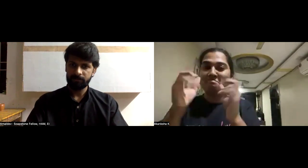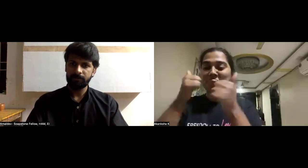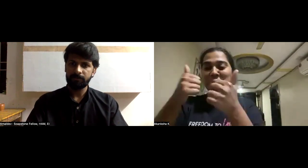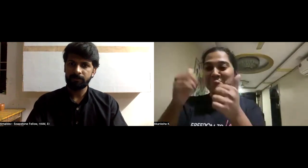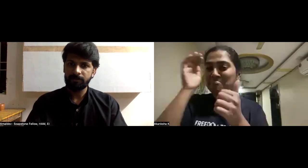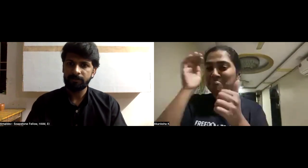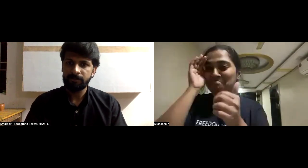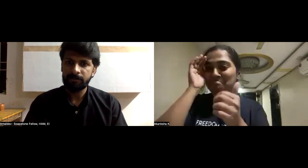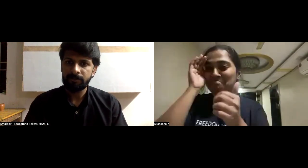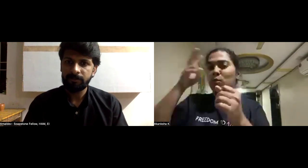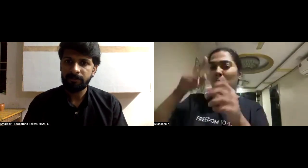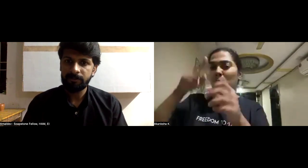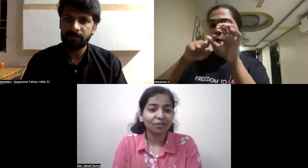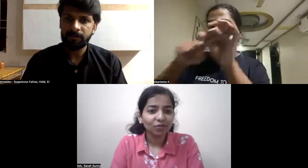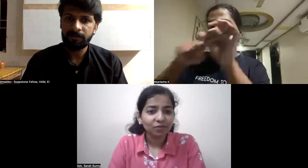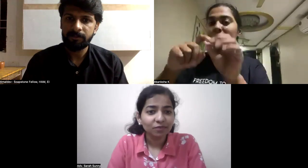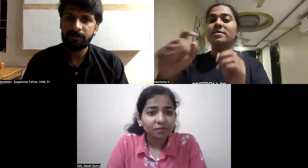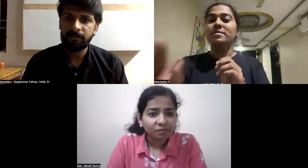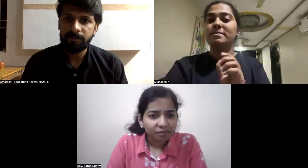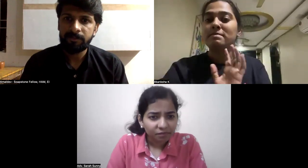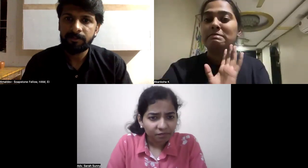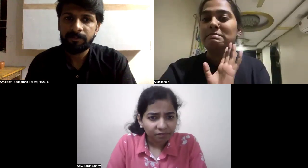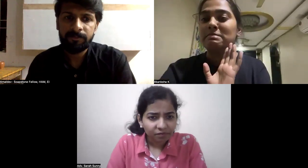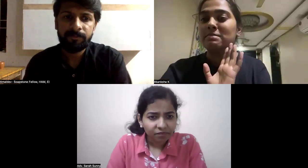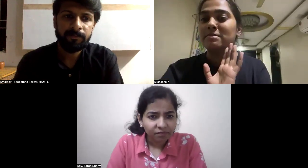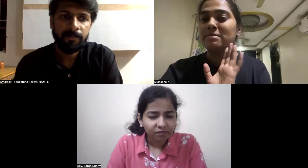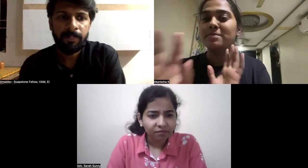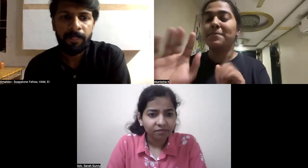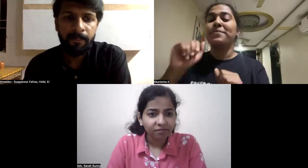Sarah, you had explained, I mean, the panel discussion was very